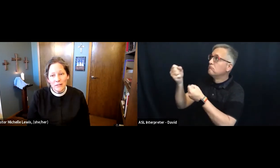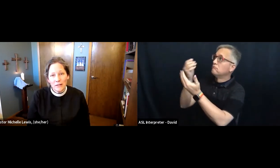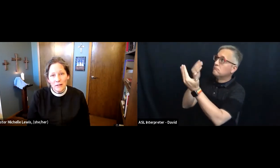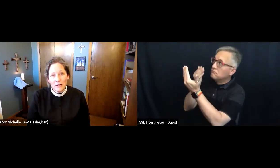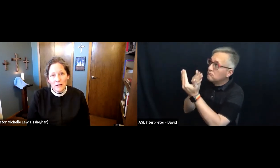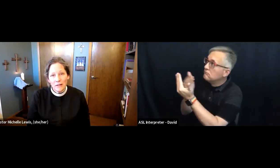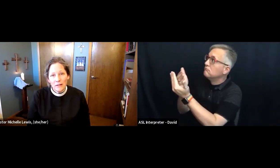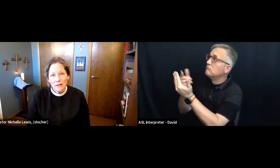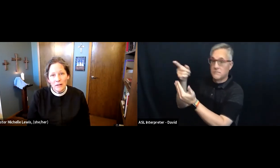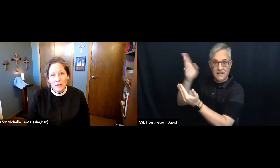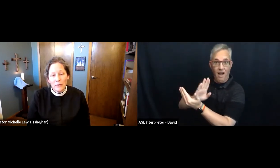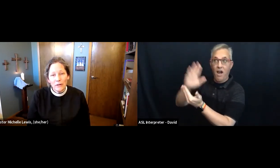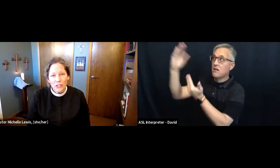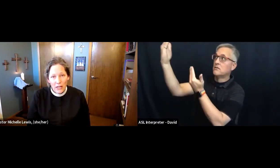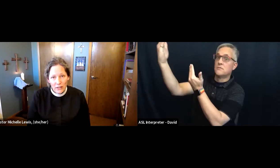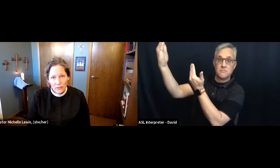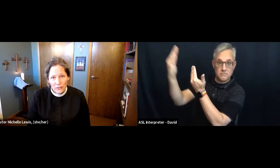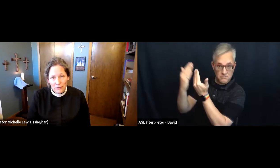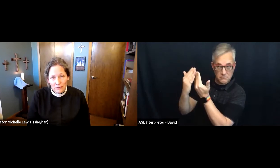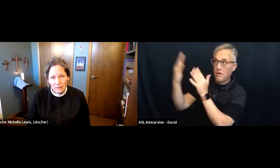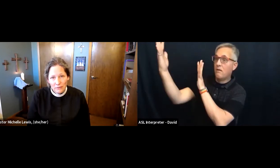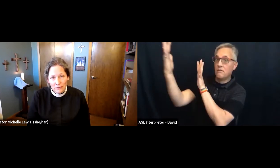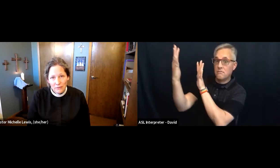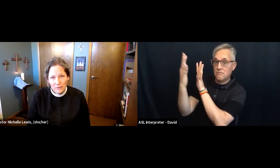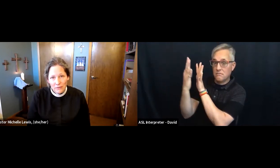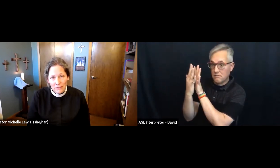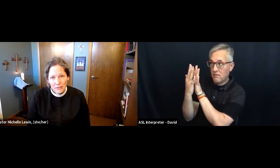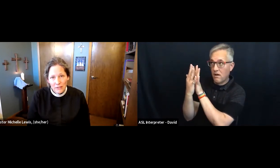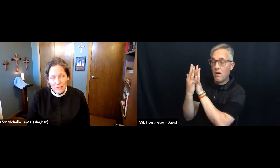us, we are changed.